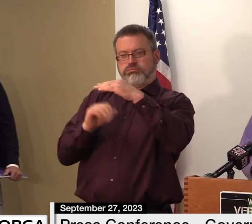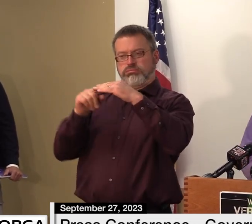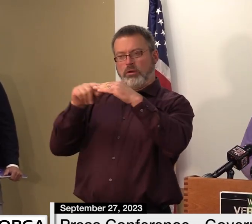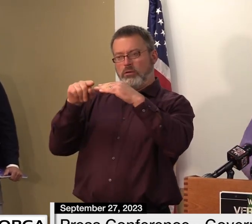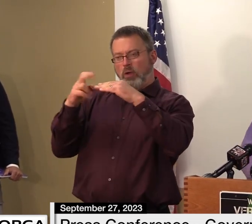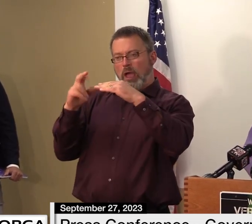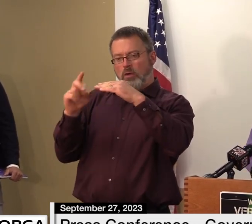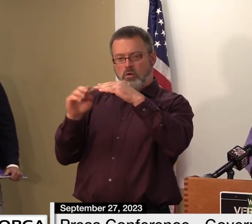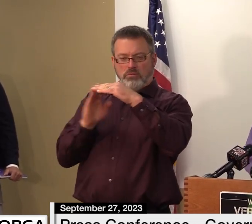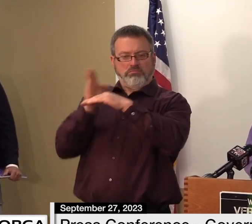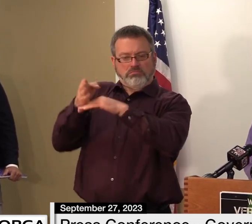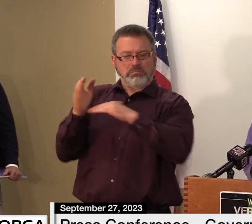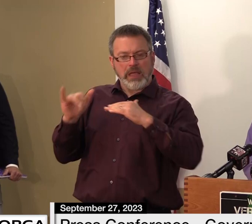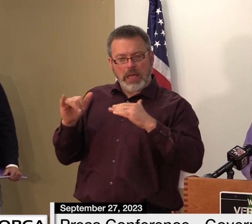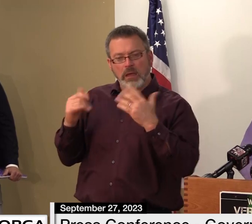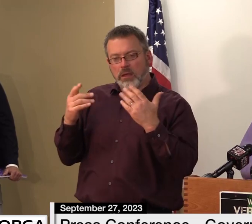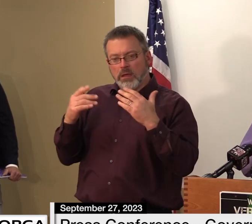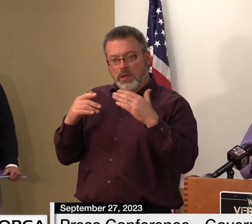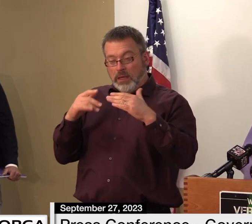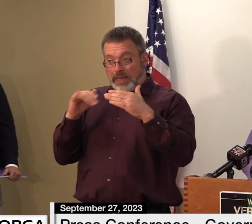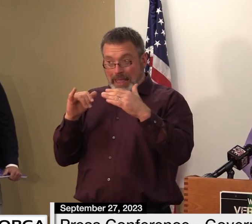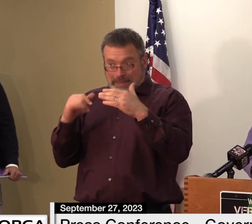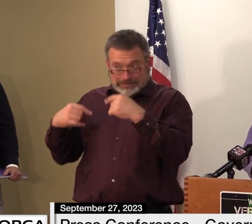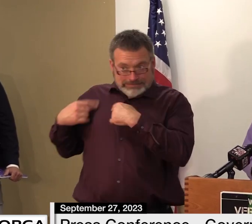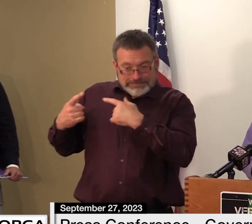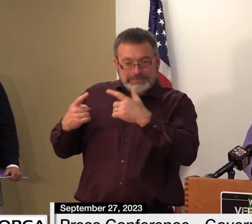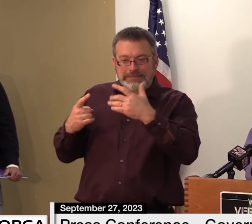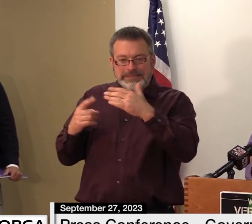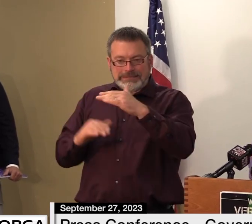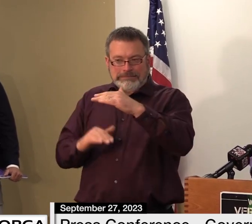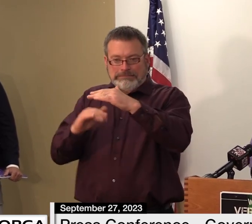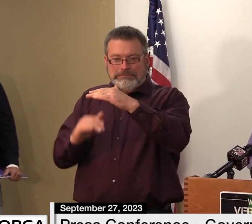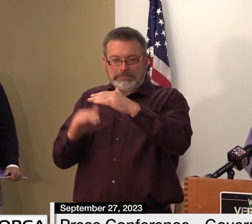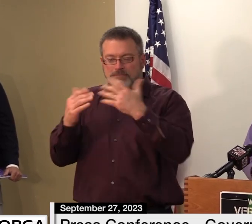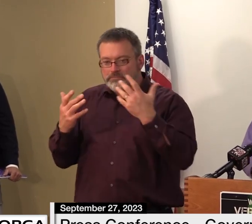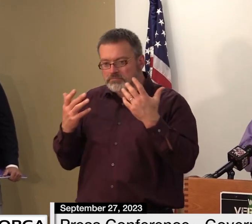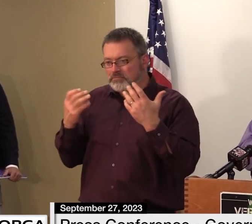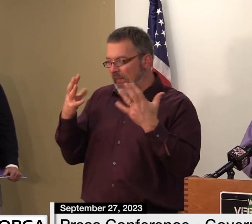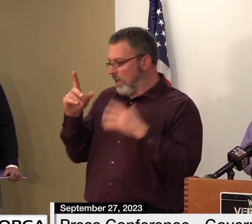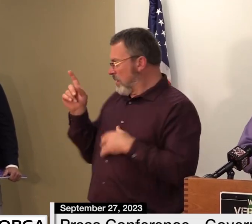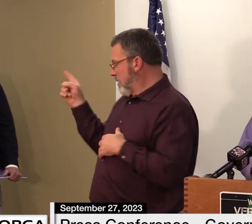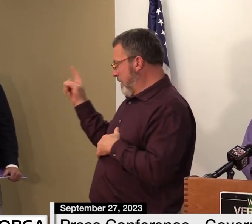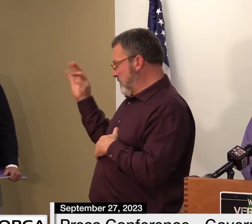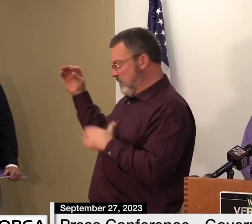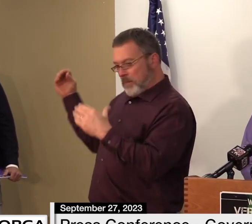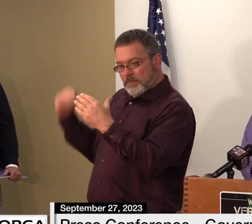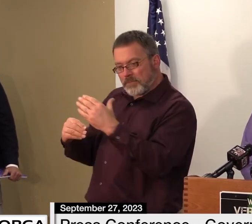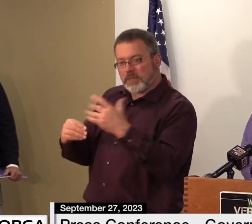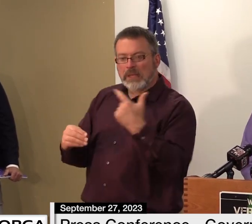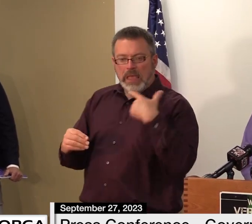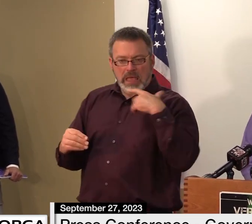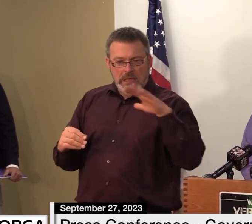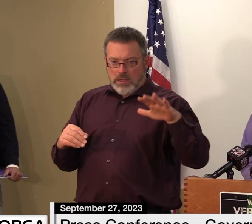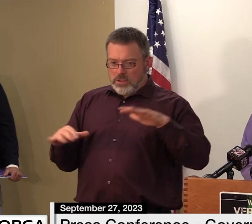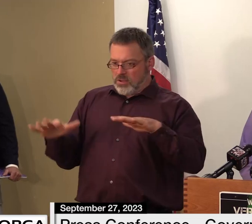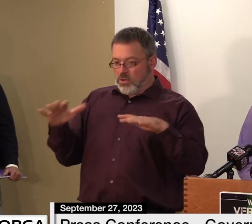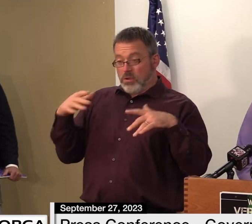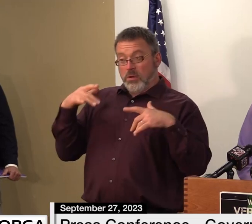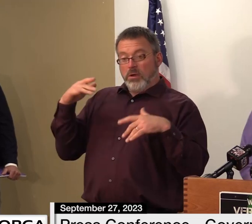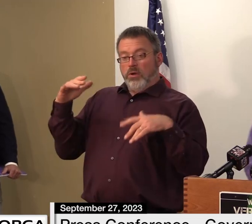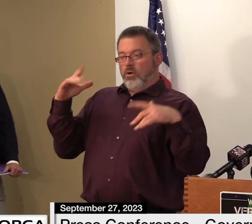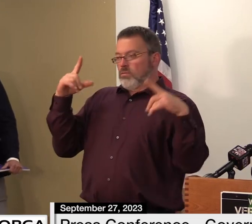officially for a little bit more time because it relies on the obligation with FEMA, and that's a process that we have to go through